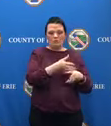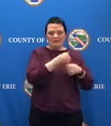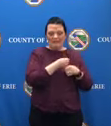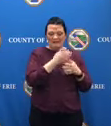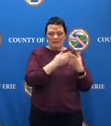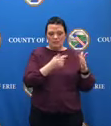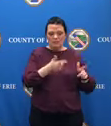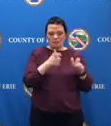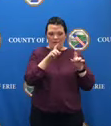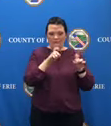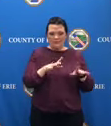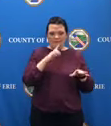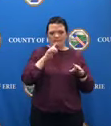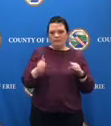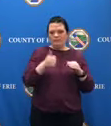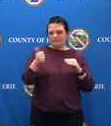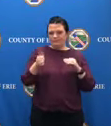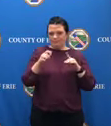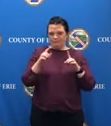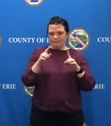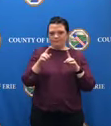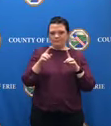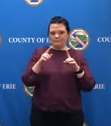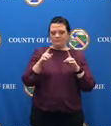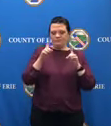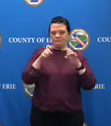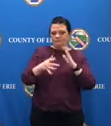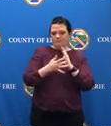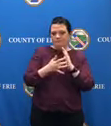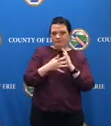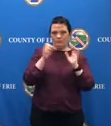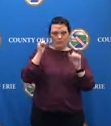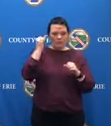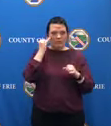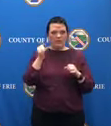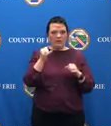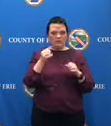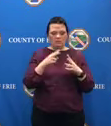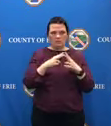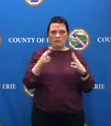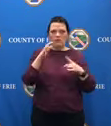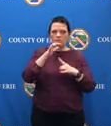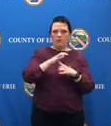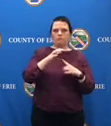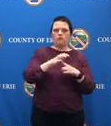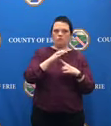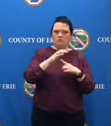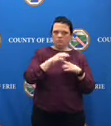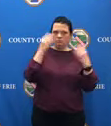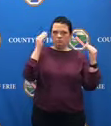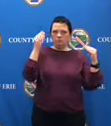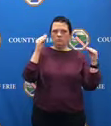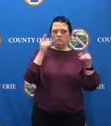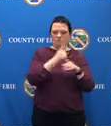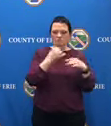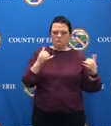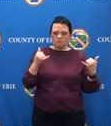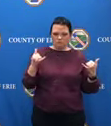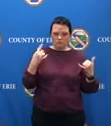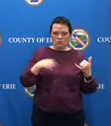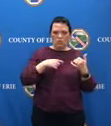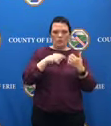some additional testing technology. As you can imagine, it's a very hot market right now. And so we're